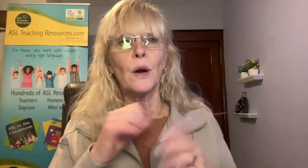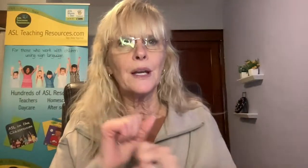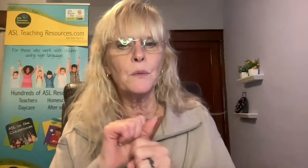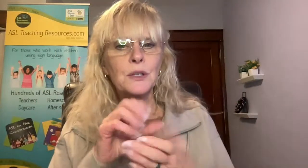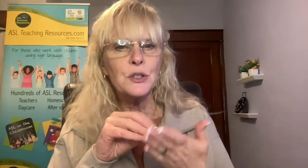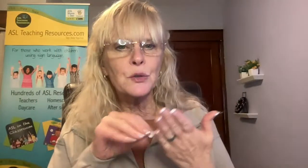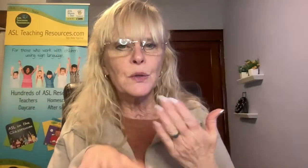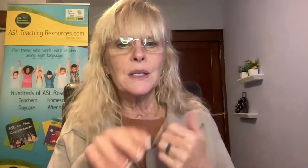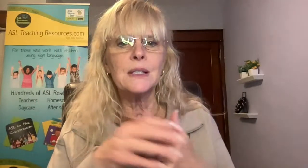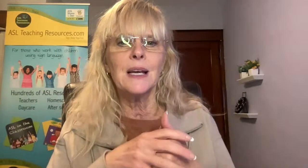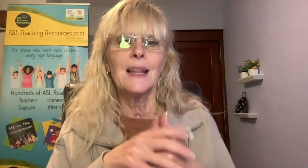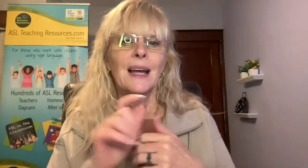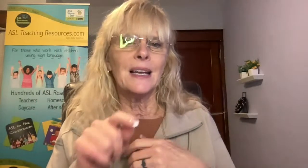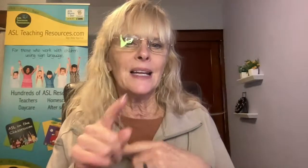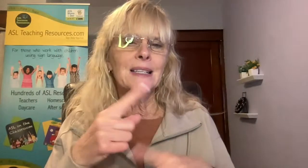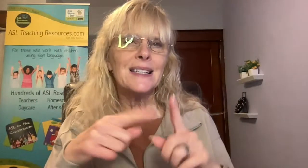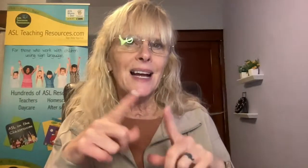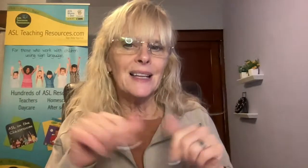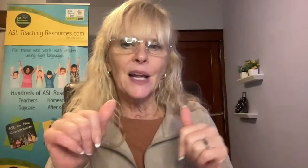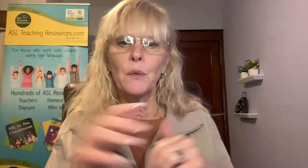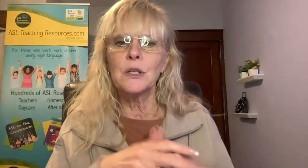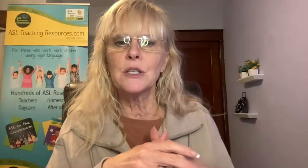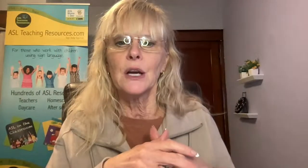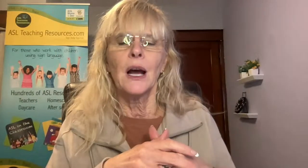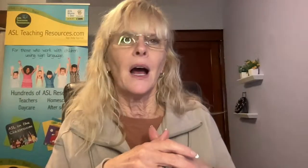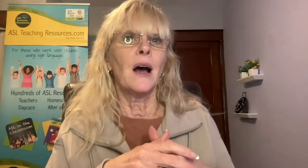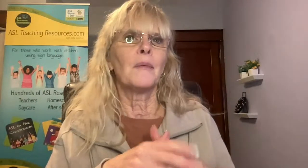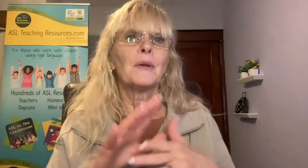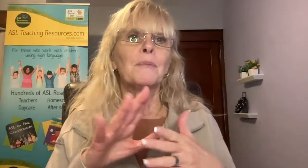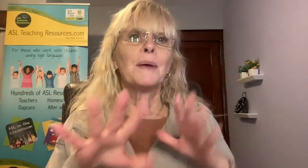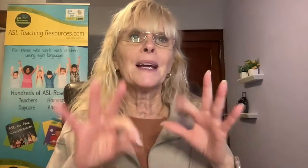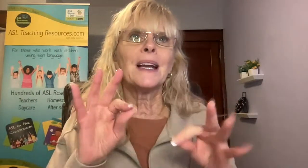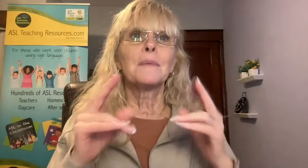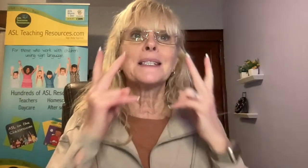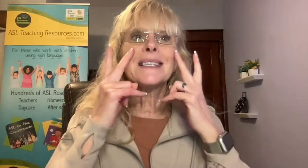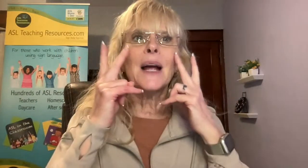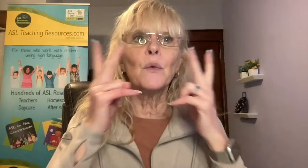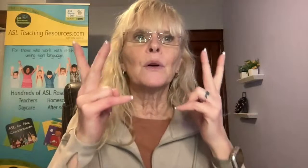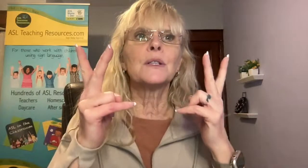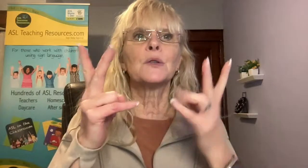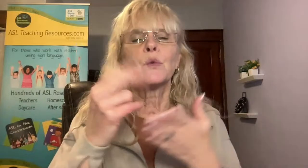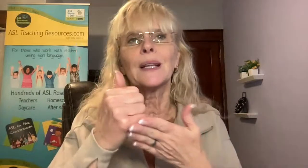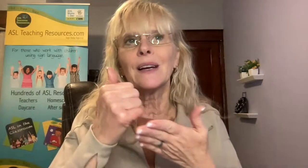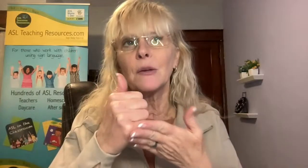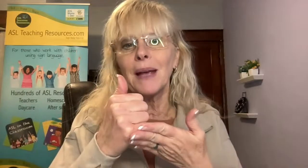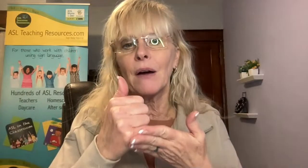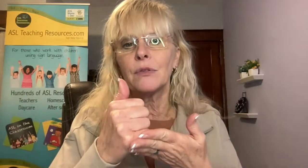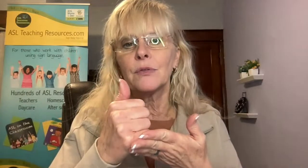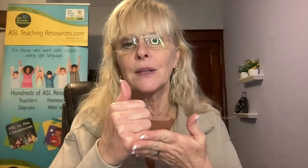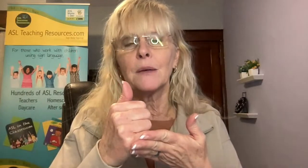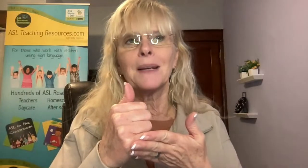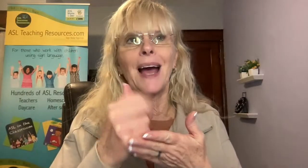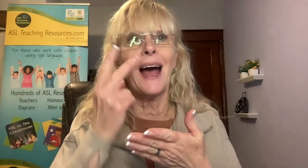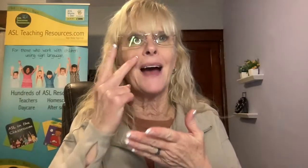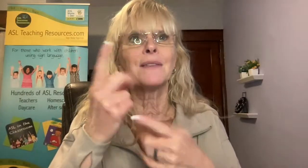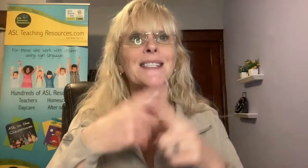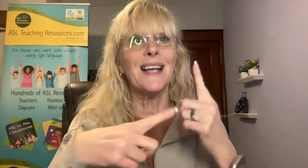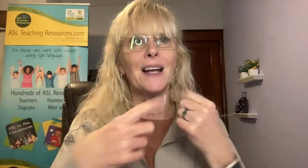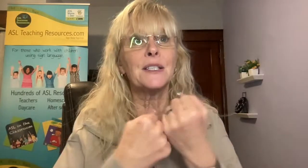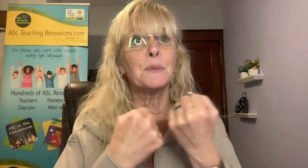working with students that need sign language, picking up sight words is really going to be helpful for them to have sign